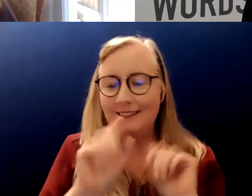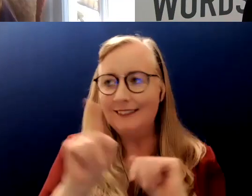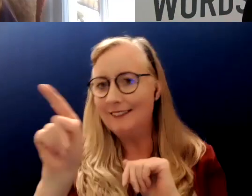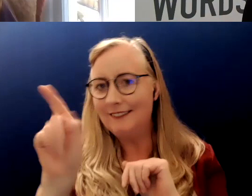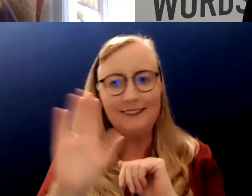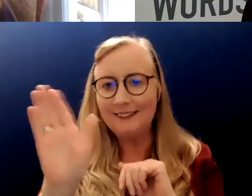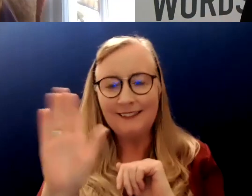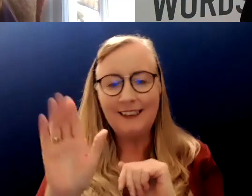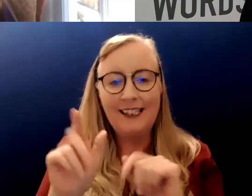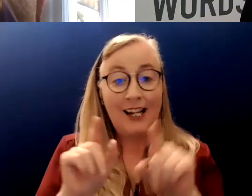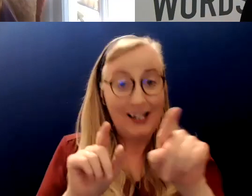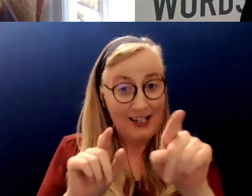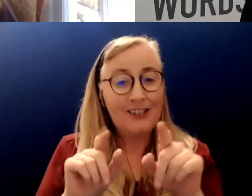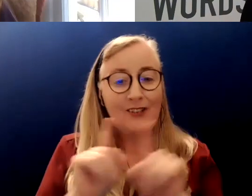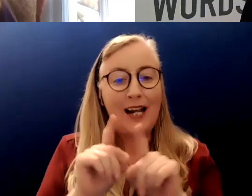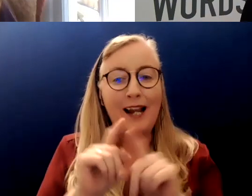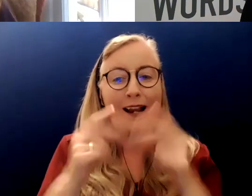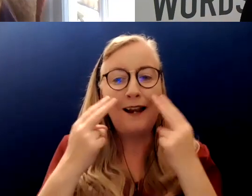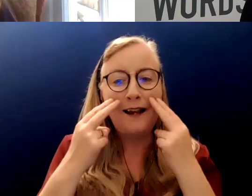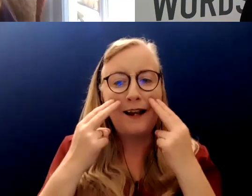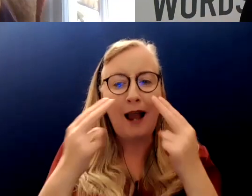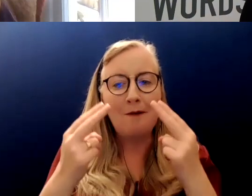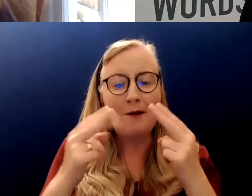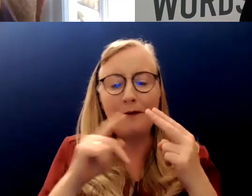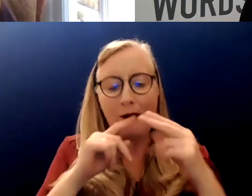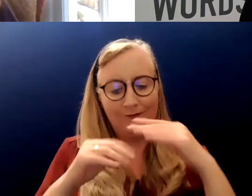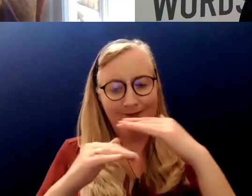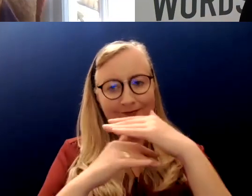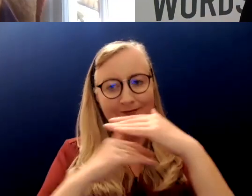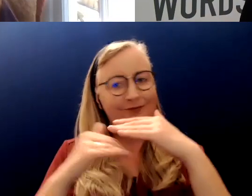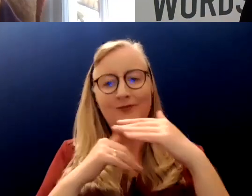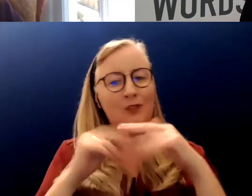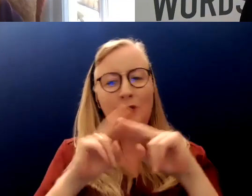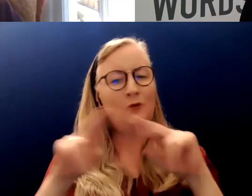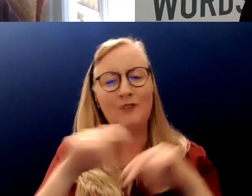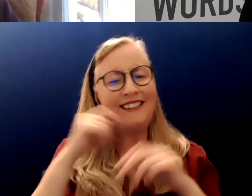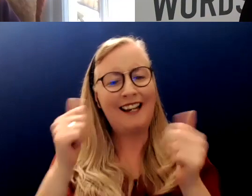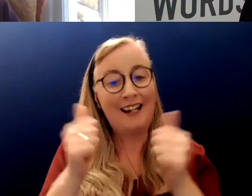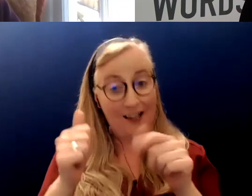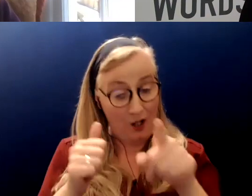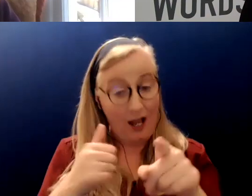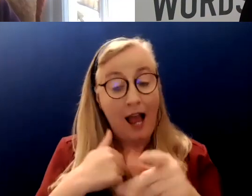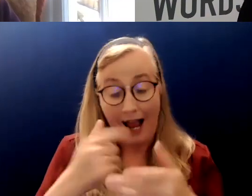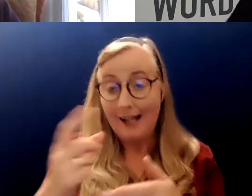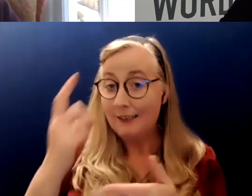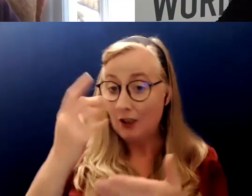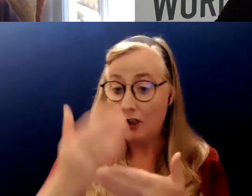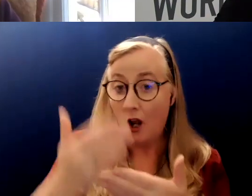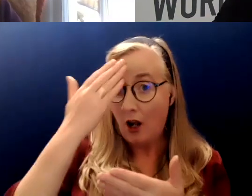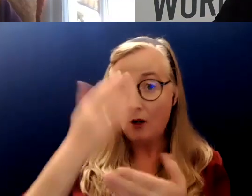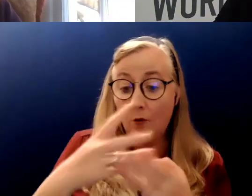it's a common unspoken language, maybe. Mhm. Yeah, I mean, I learned at a very early